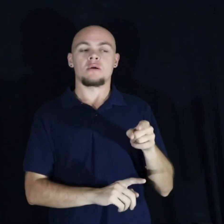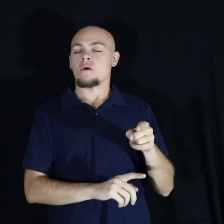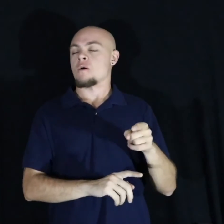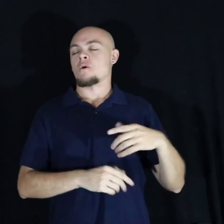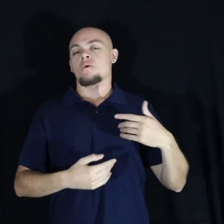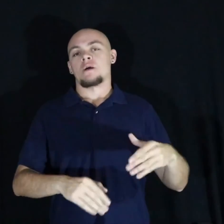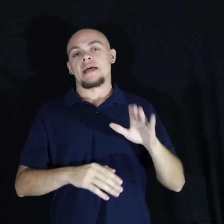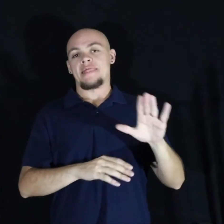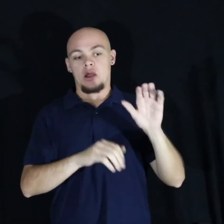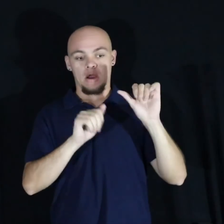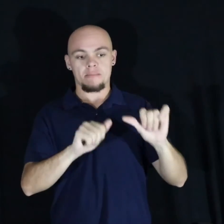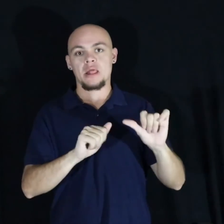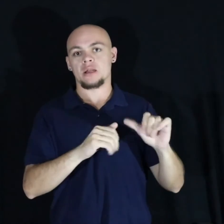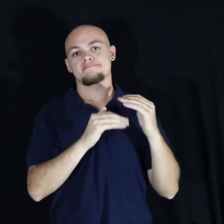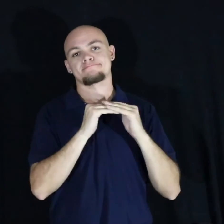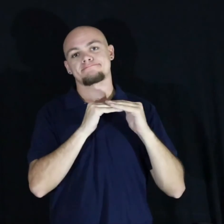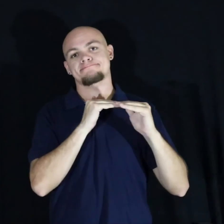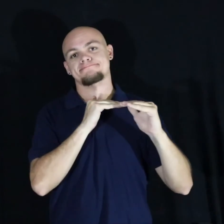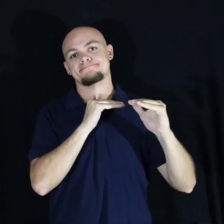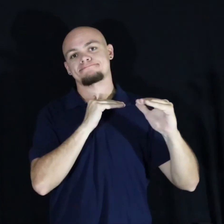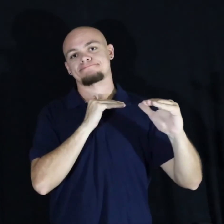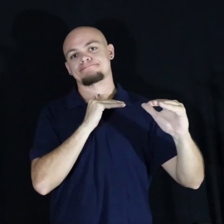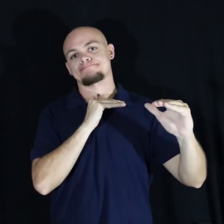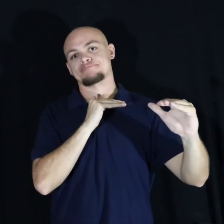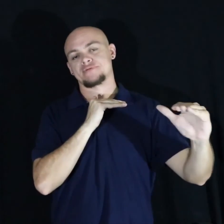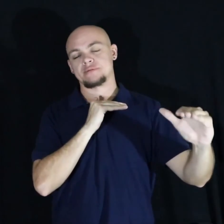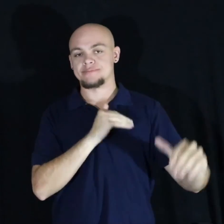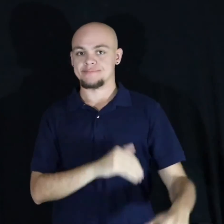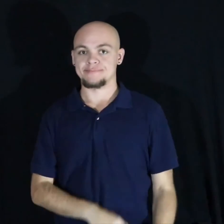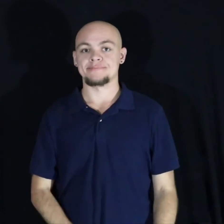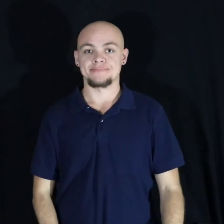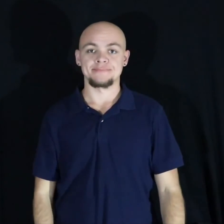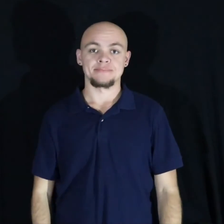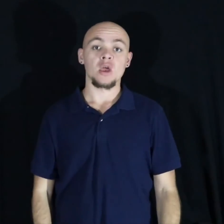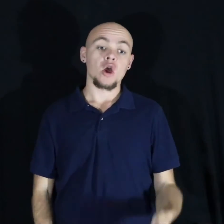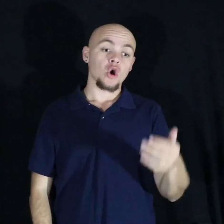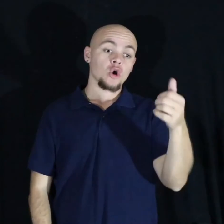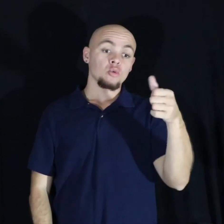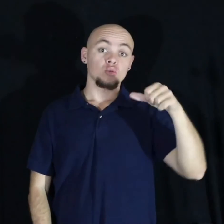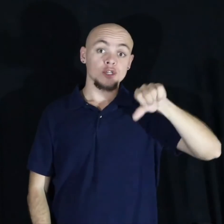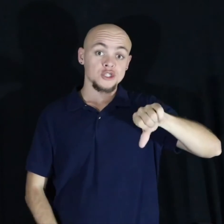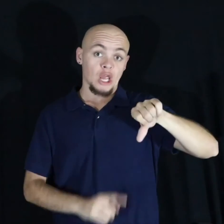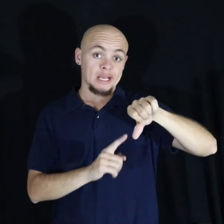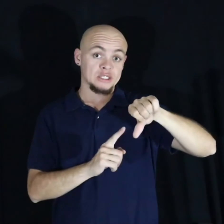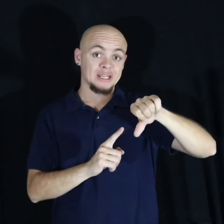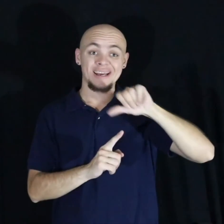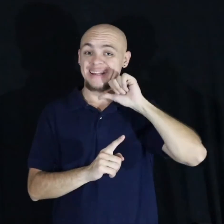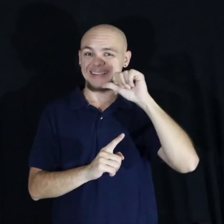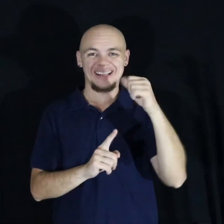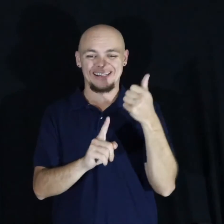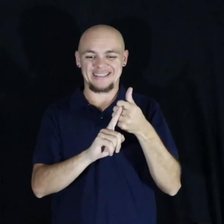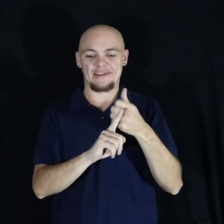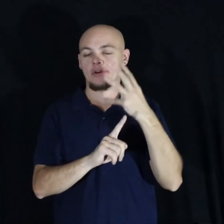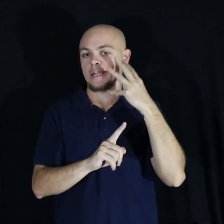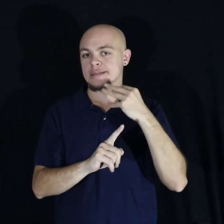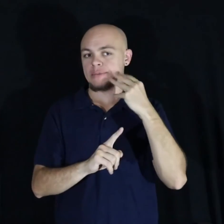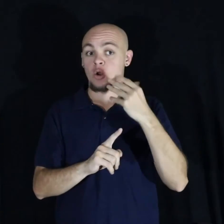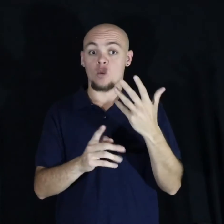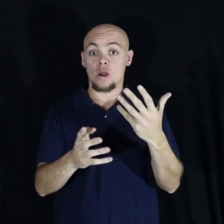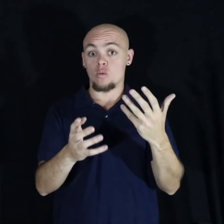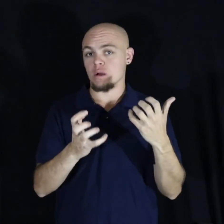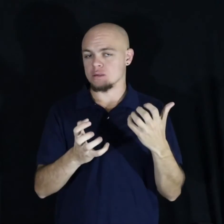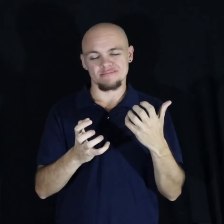their abilities within different environments. Although rejection is not an experience that we should particularly wish